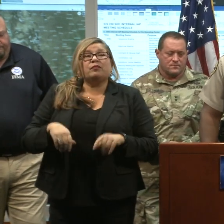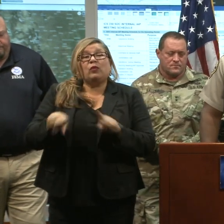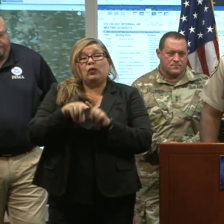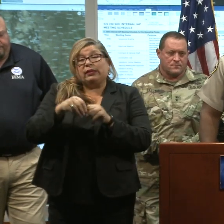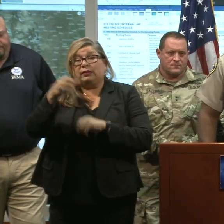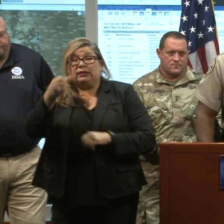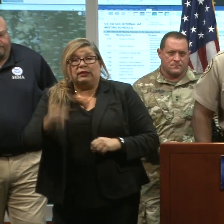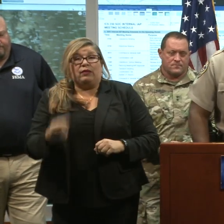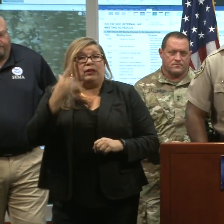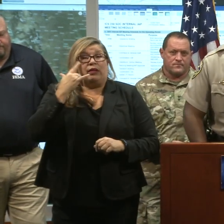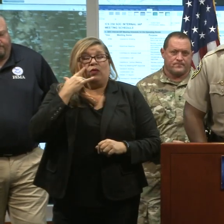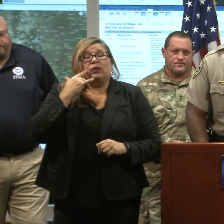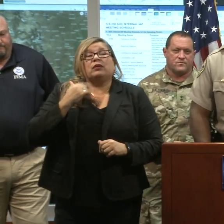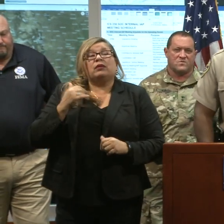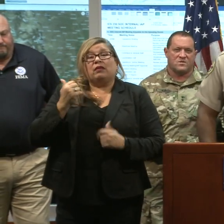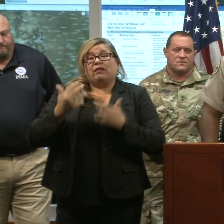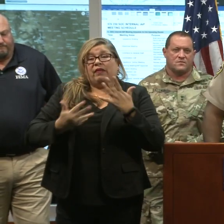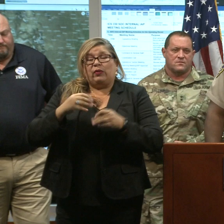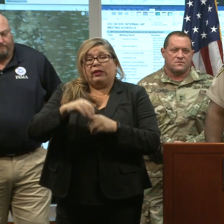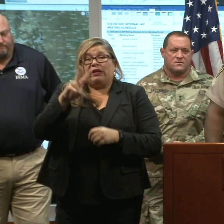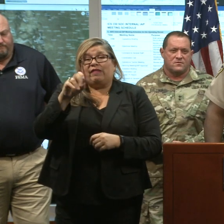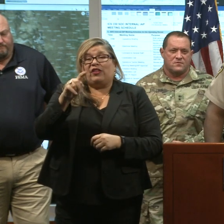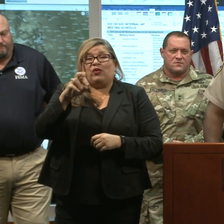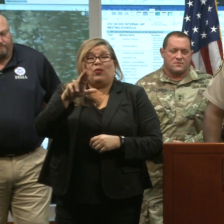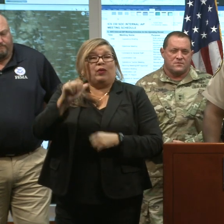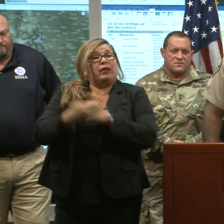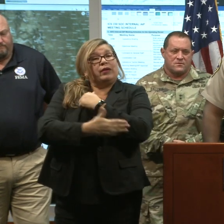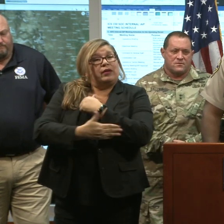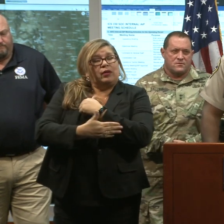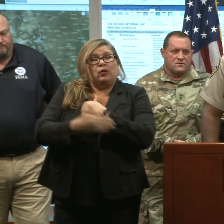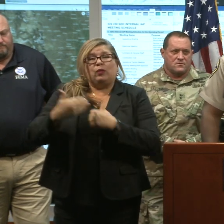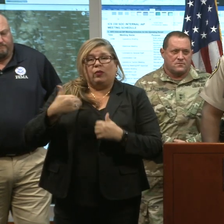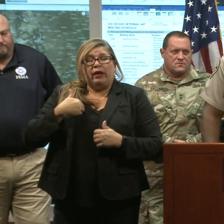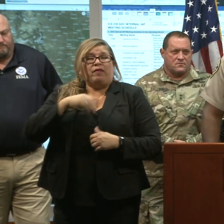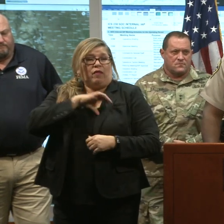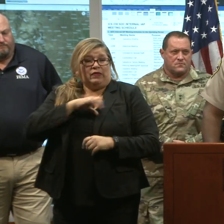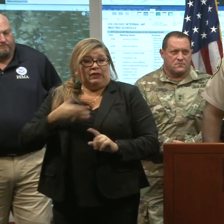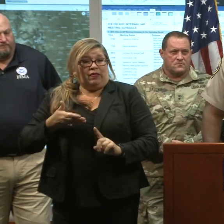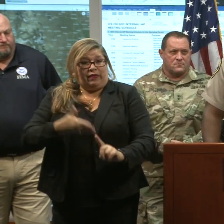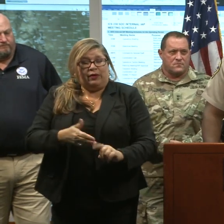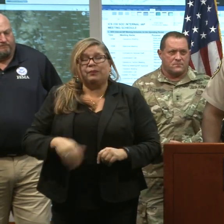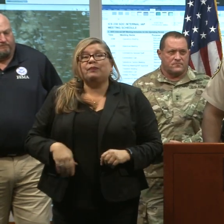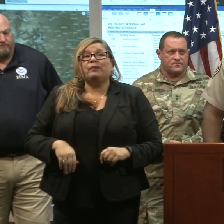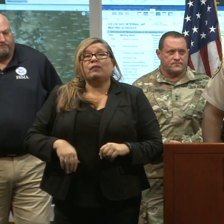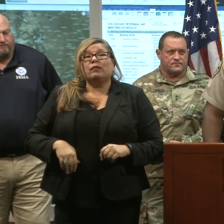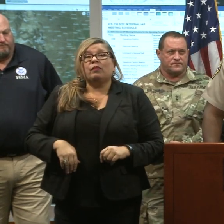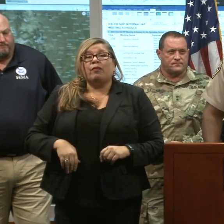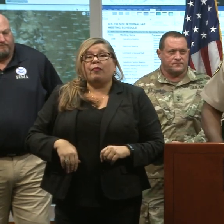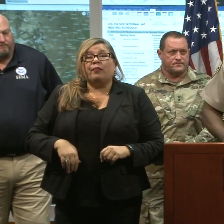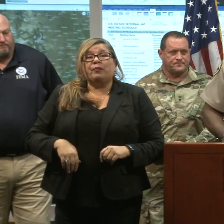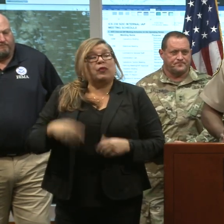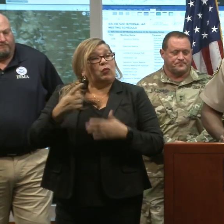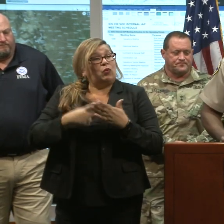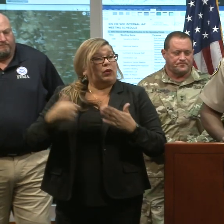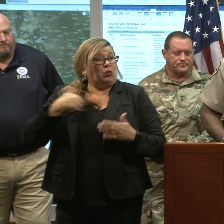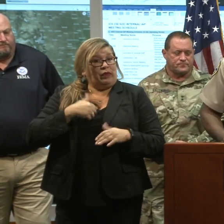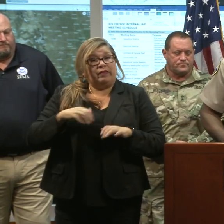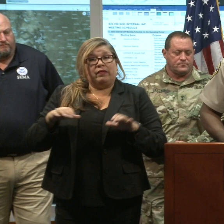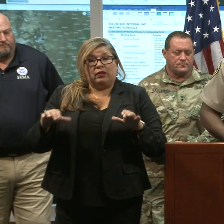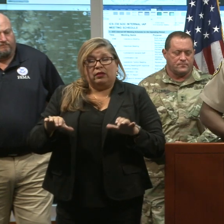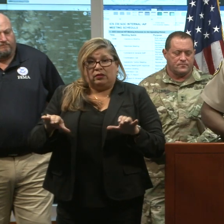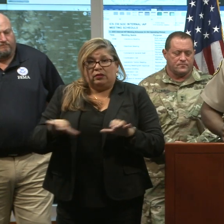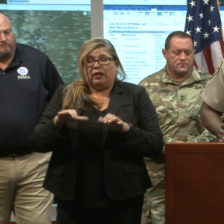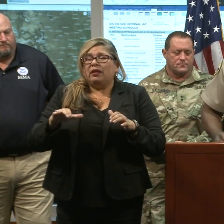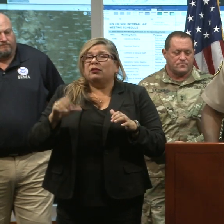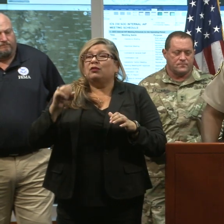in Southern California, the fires in Ventura County, we have personnel there. What we have done, so we can move our resources